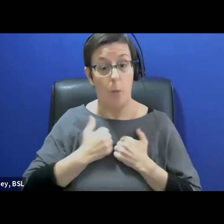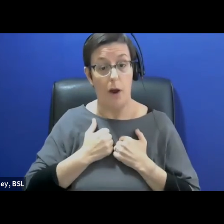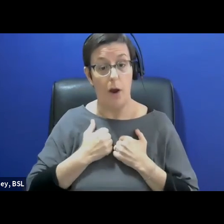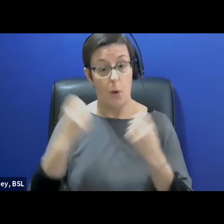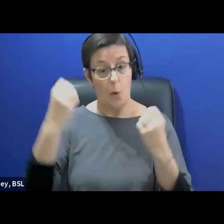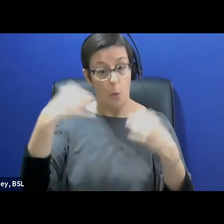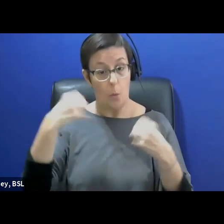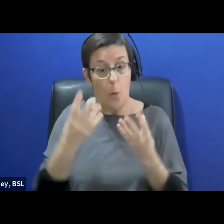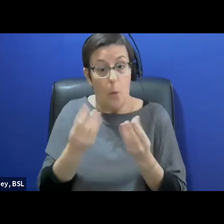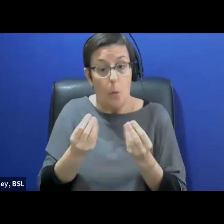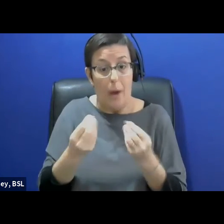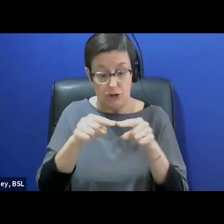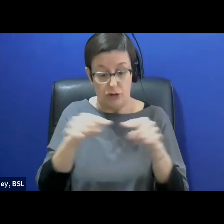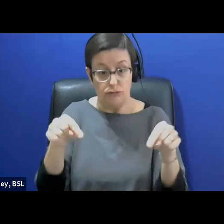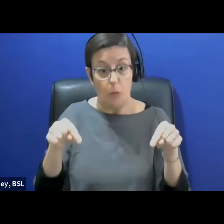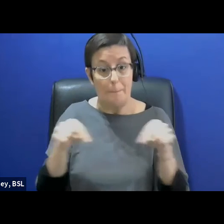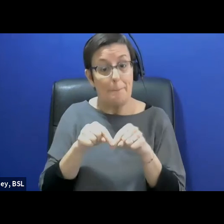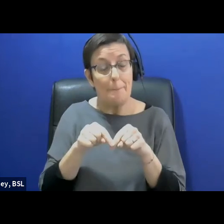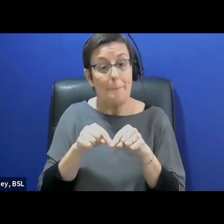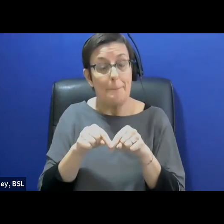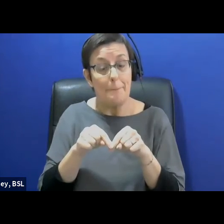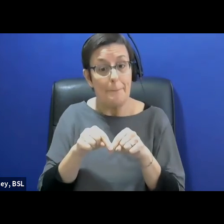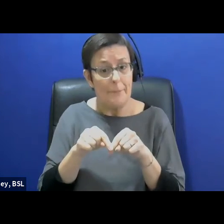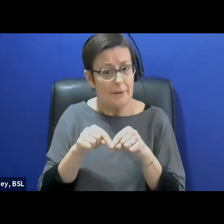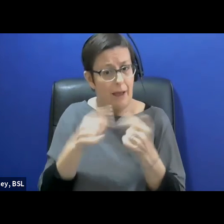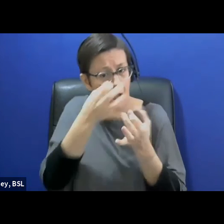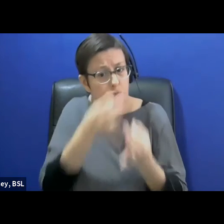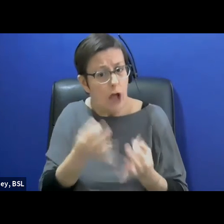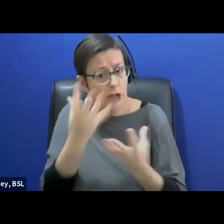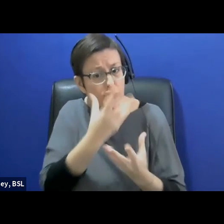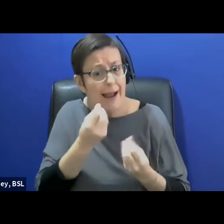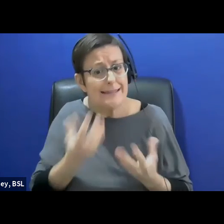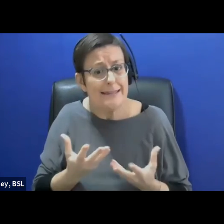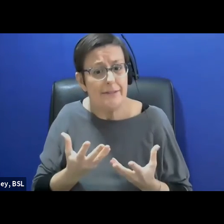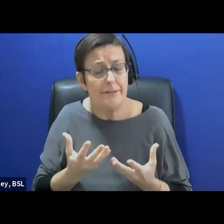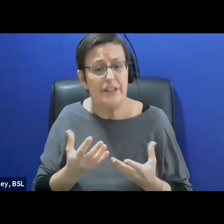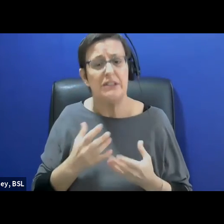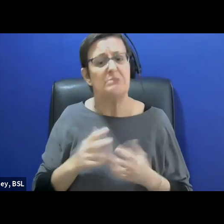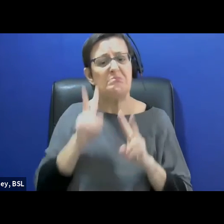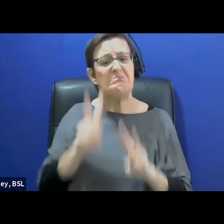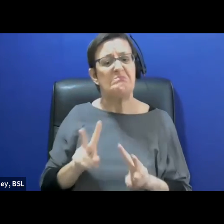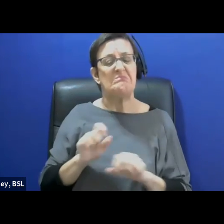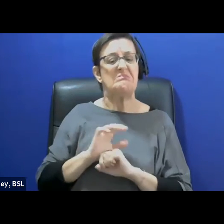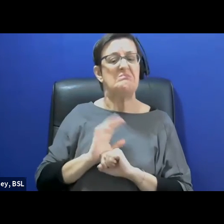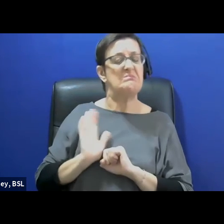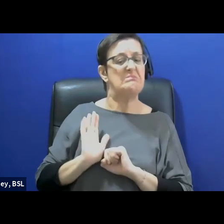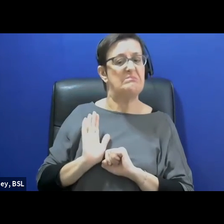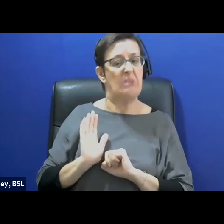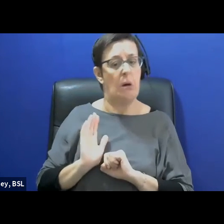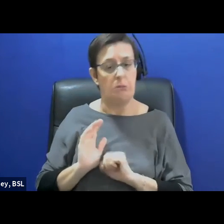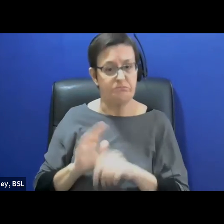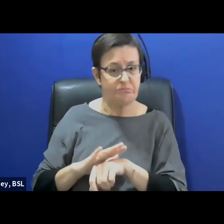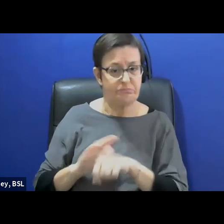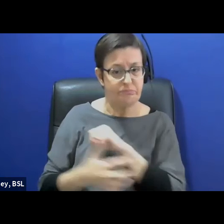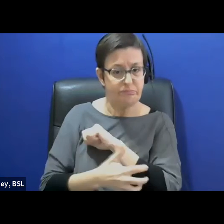nice, very attractive wet room that anybody would want in their house, rather than doing something that's got brown grab handles